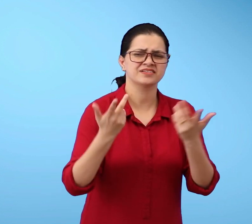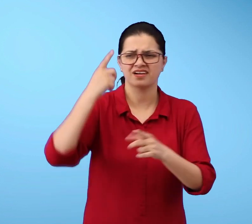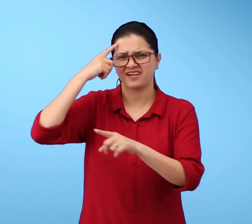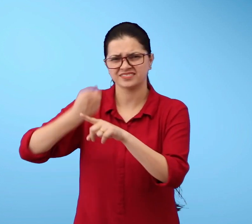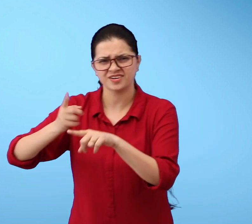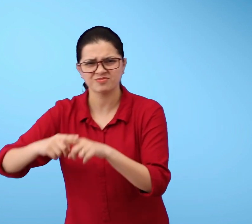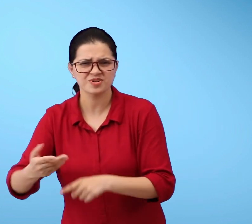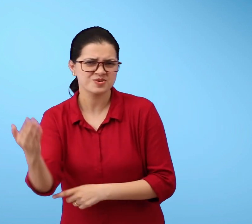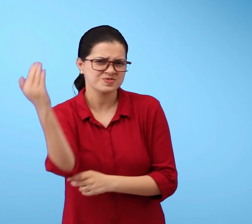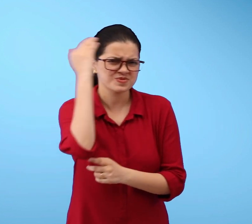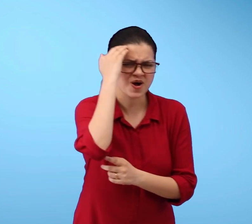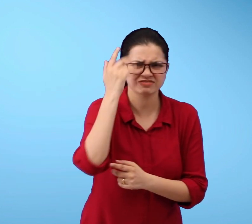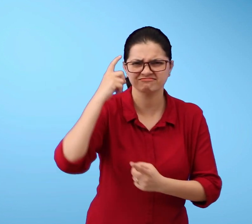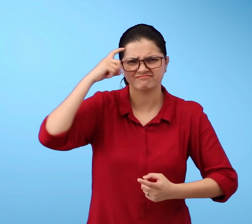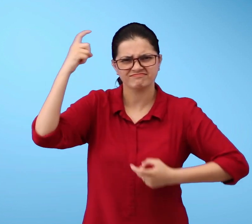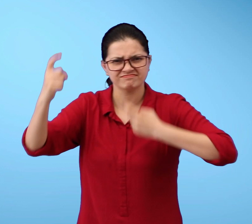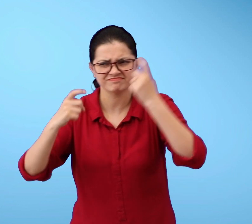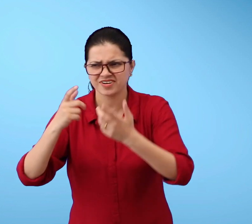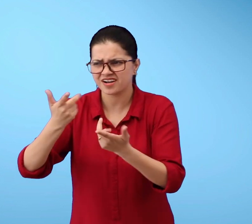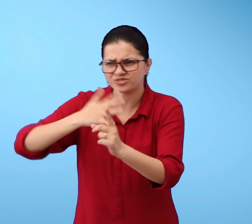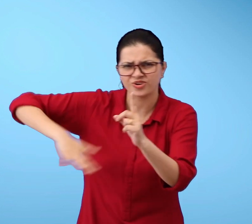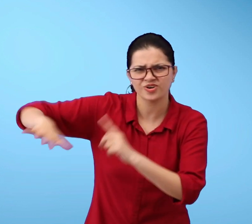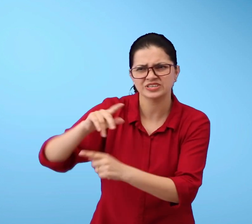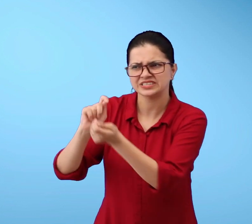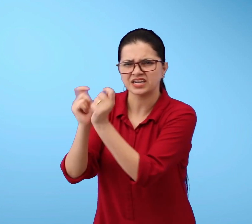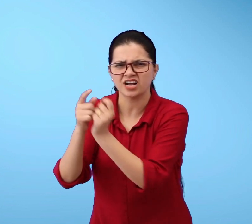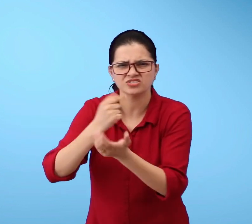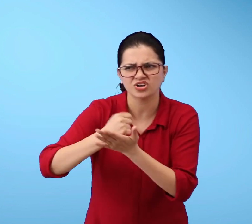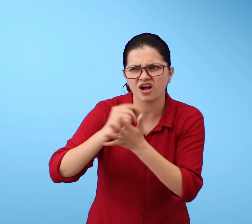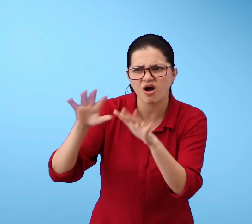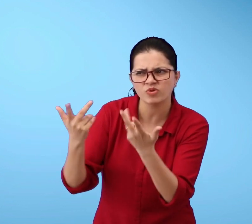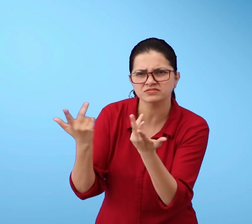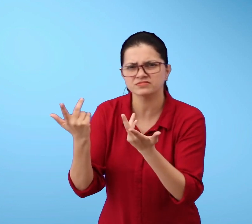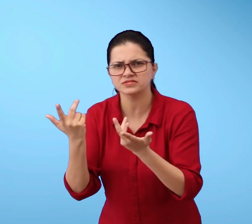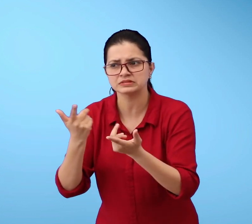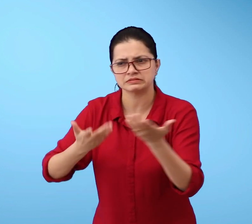Many thinkers were trying to understand these changes in society.